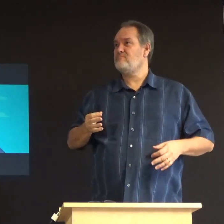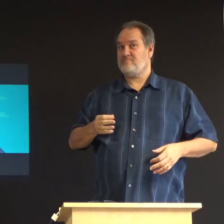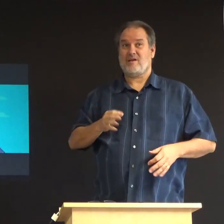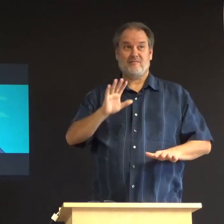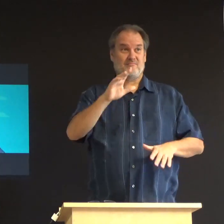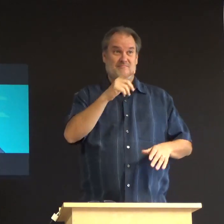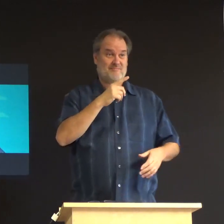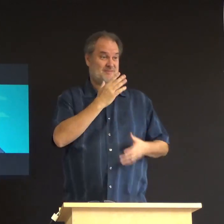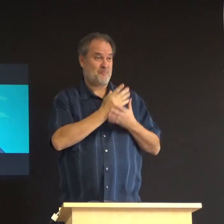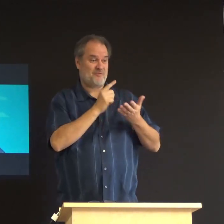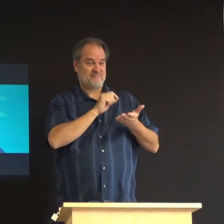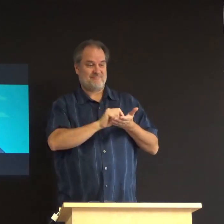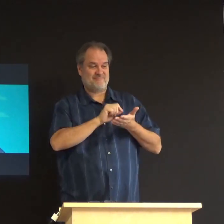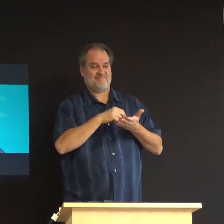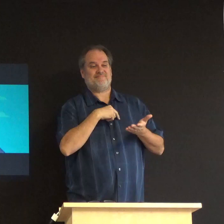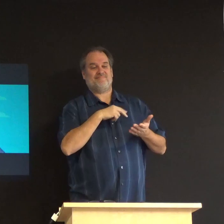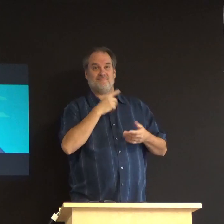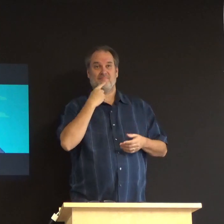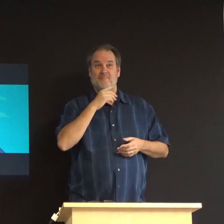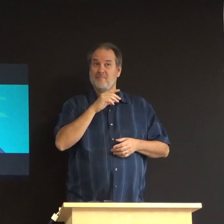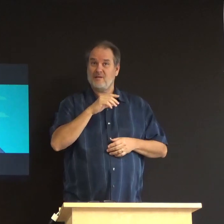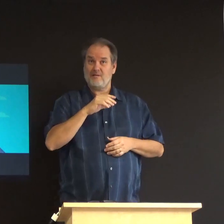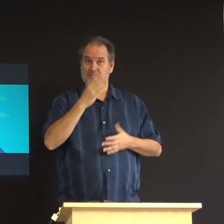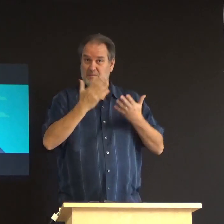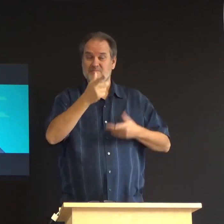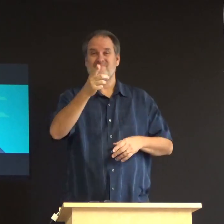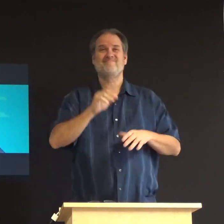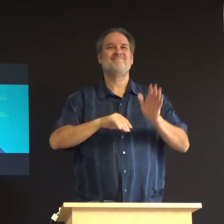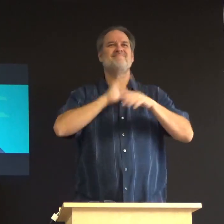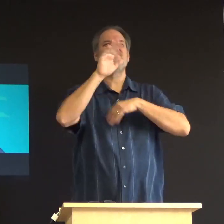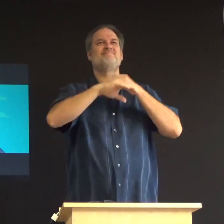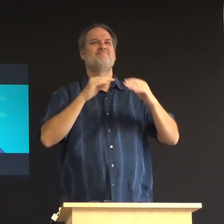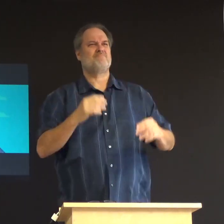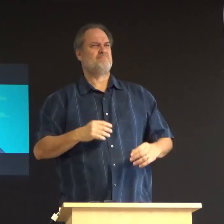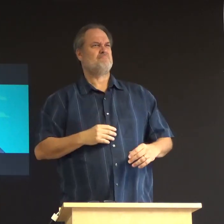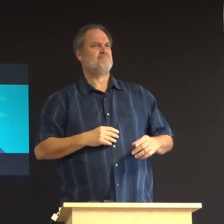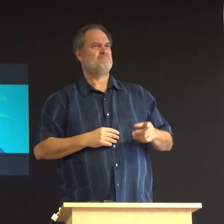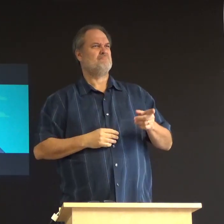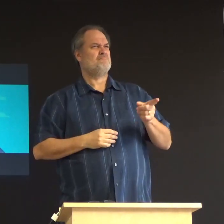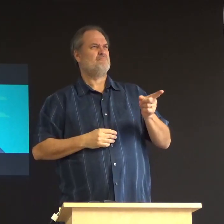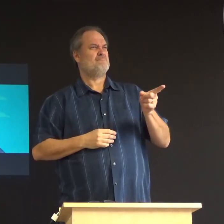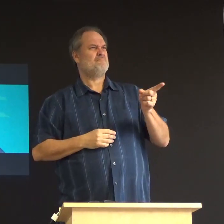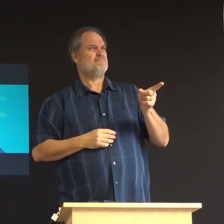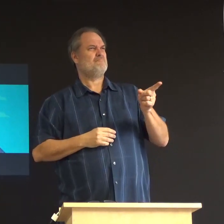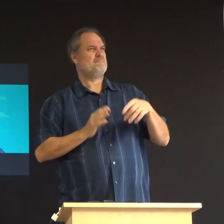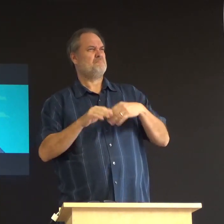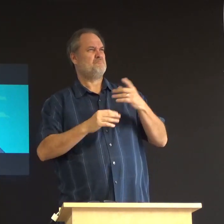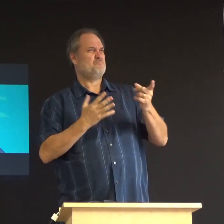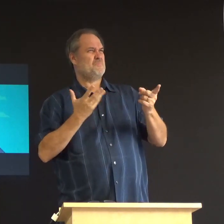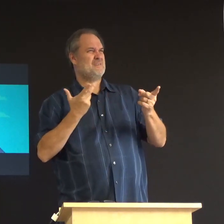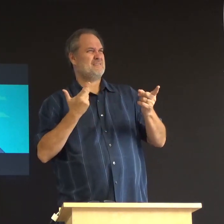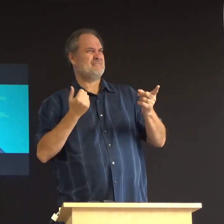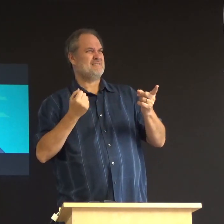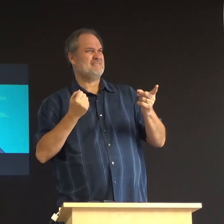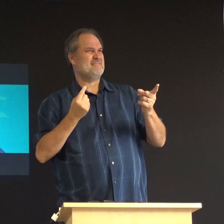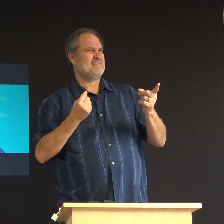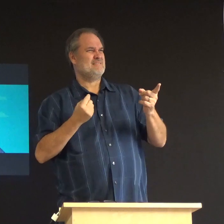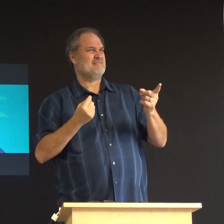Many people can play the part. The Bible says, there are those who go before